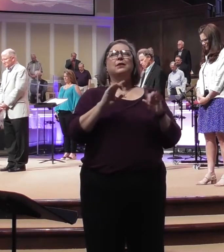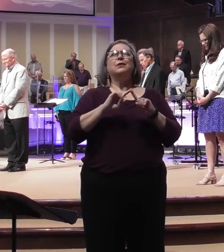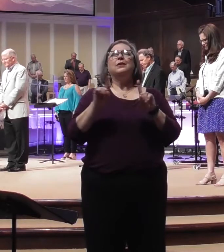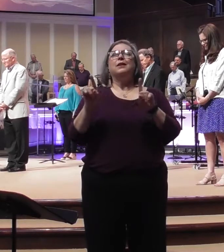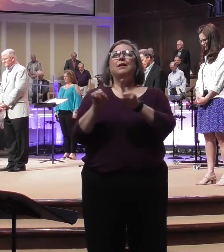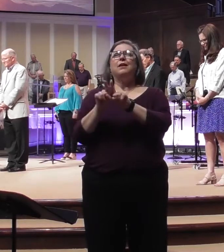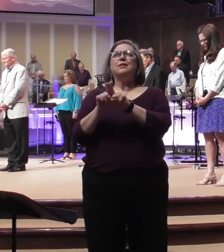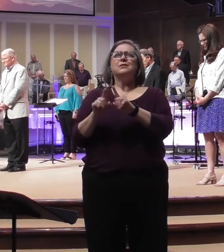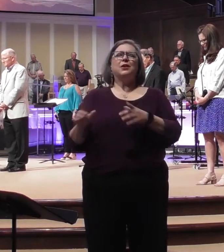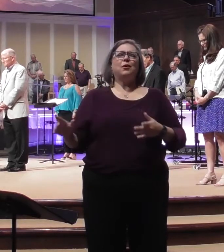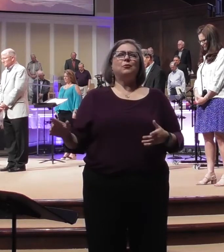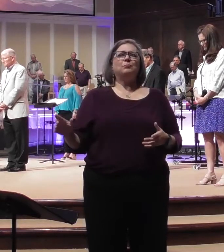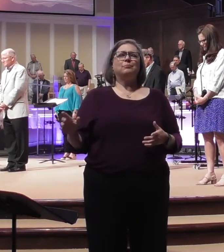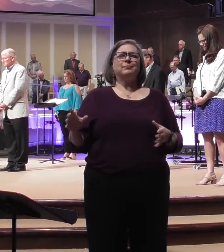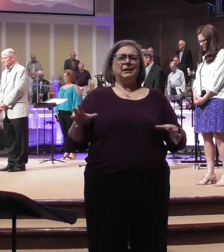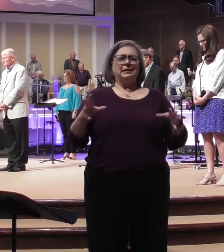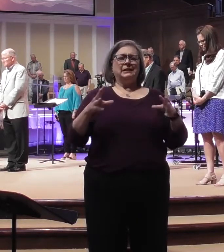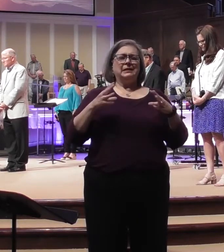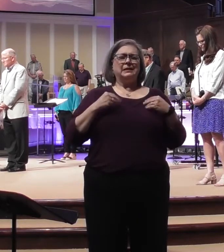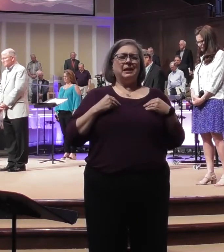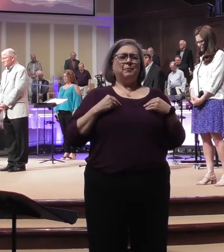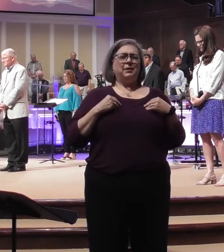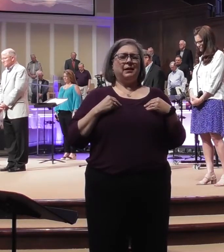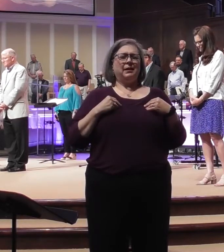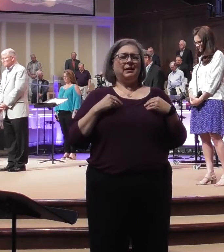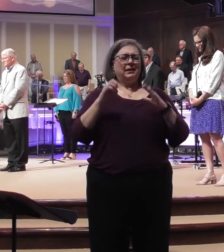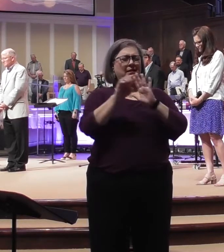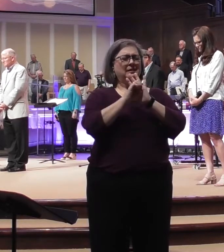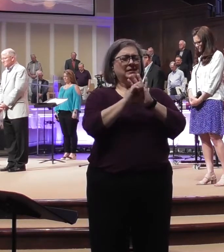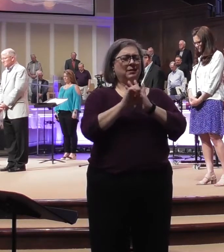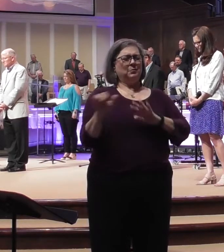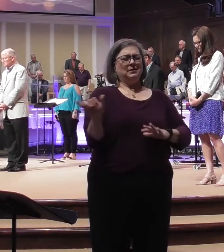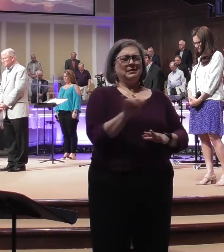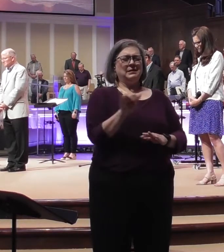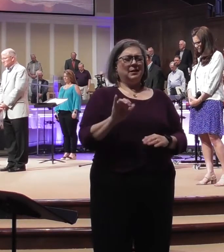taking up their example of selflessness and service